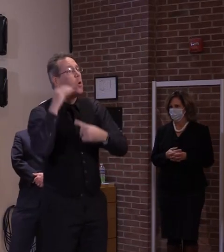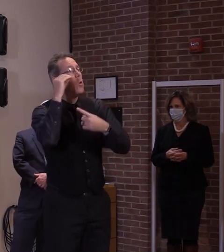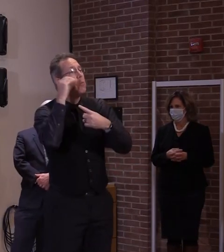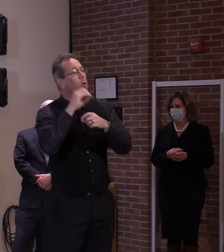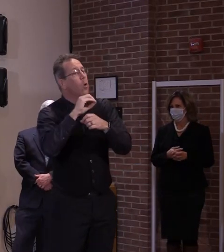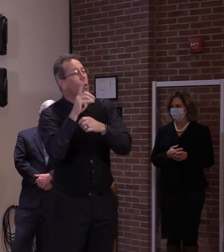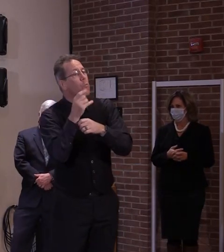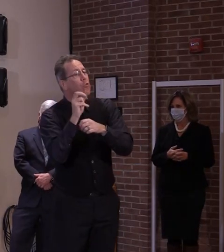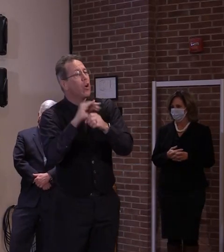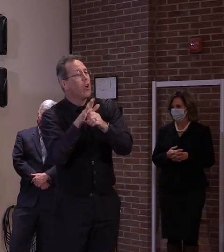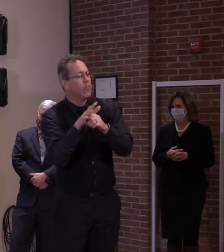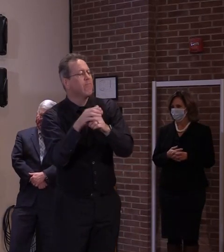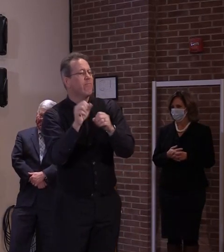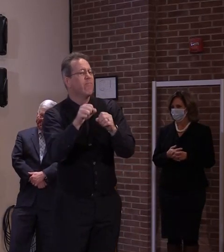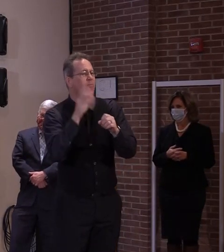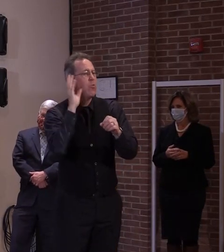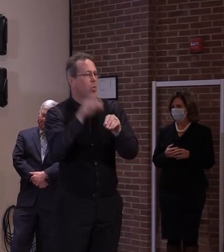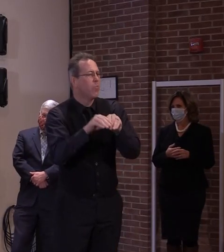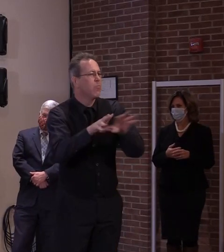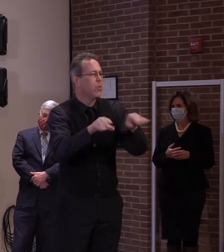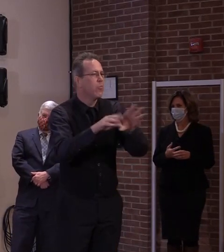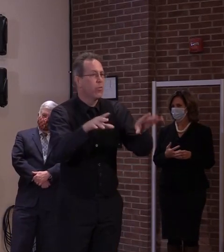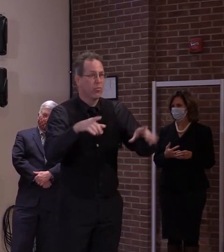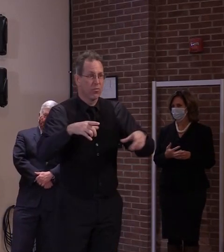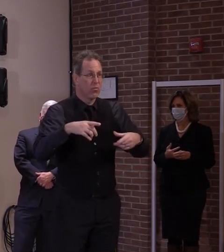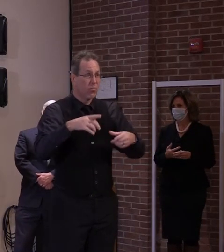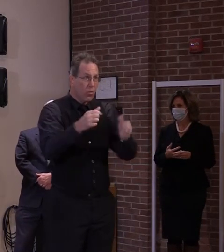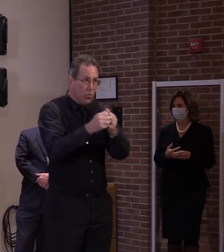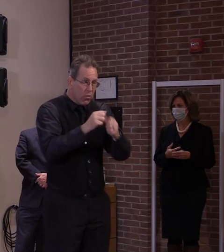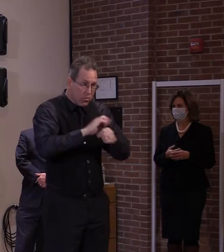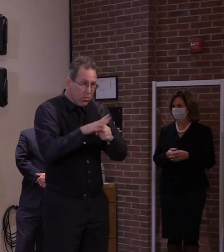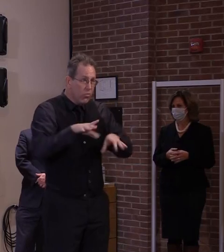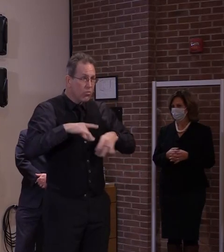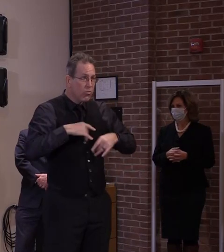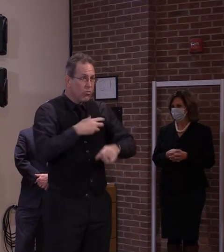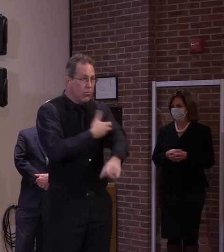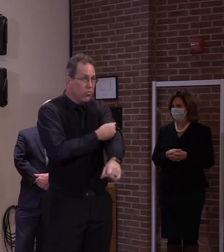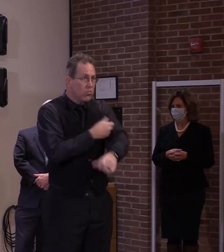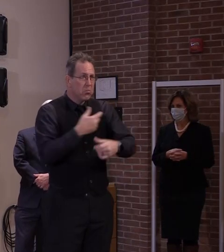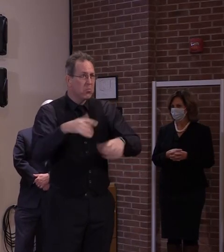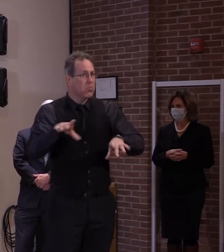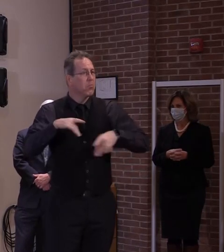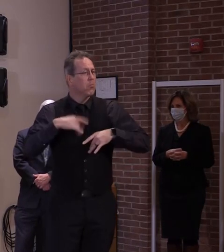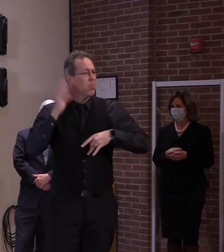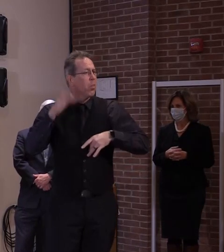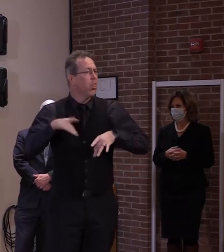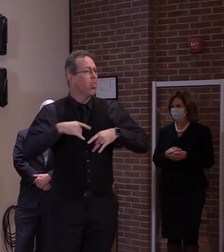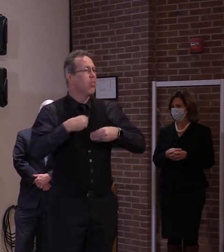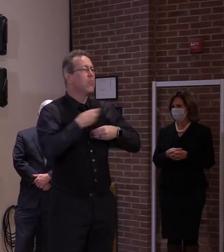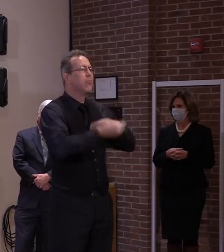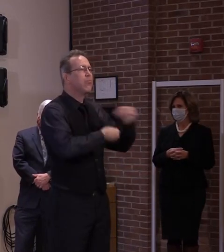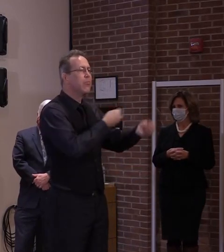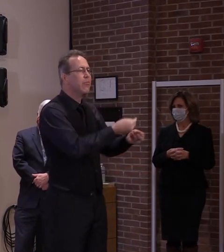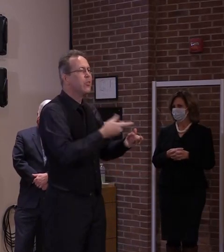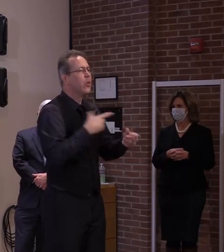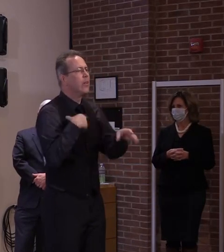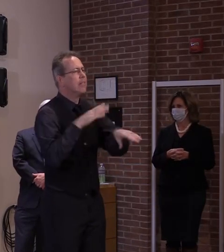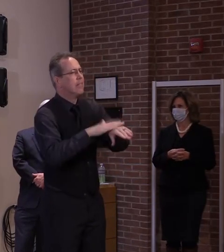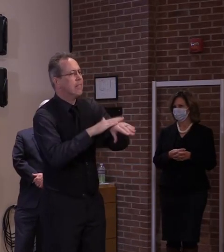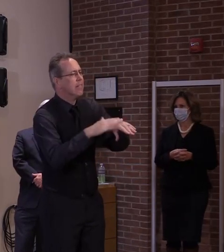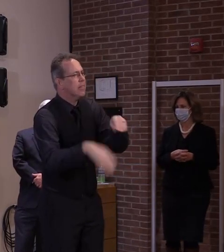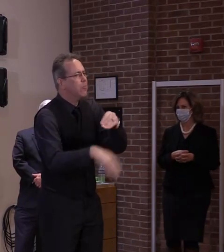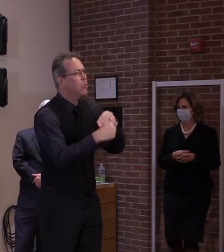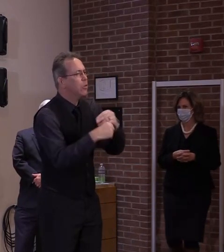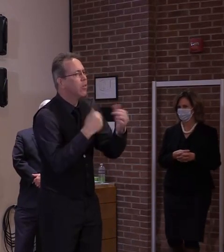infecting people who are fully vaccinated and even boosted. Again, the caveat there